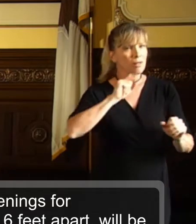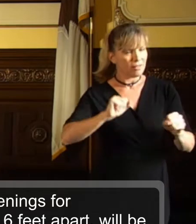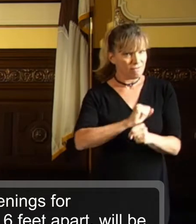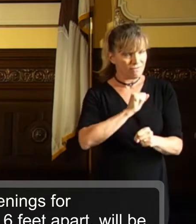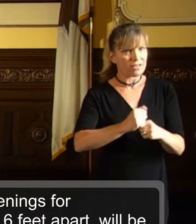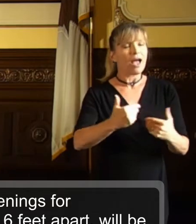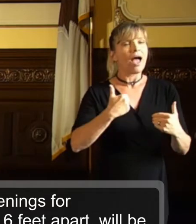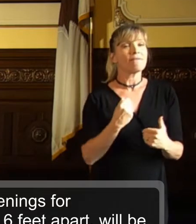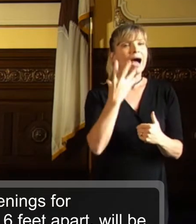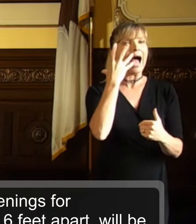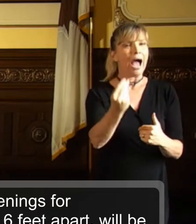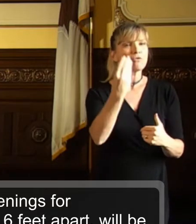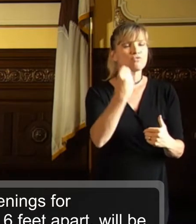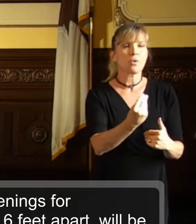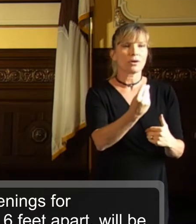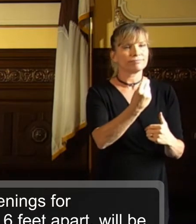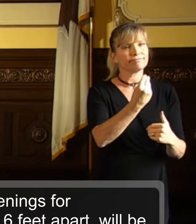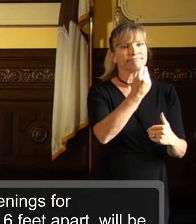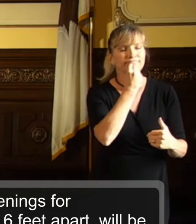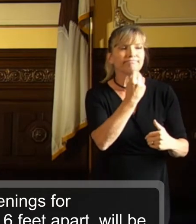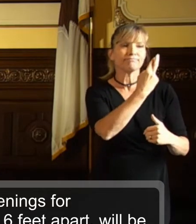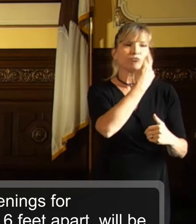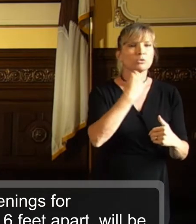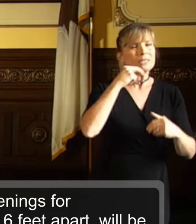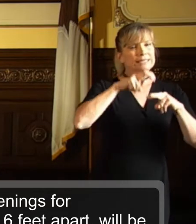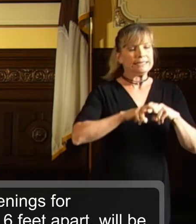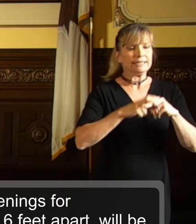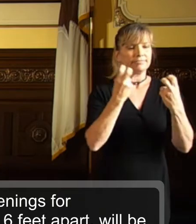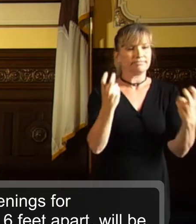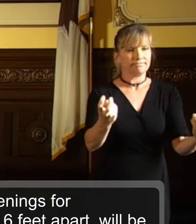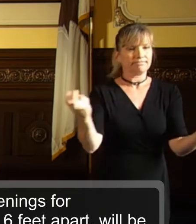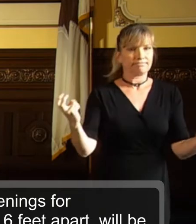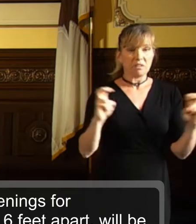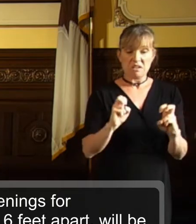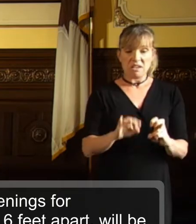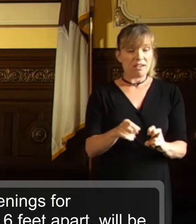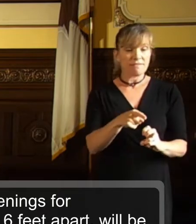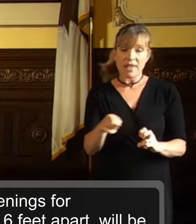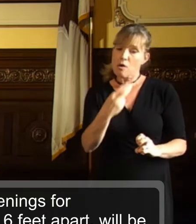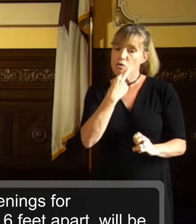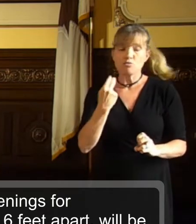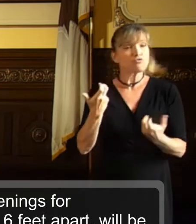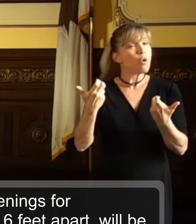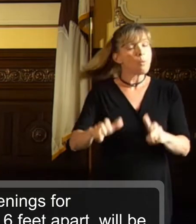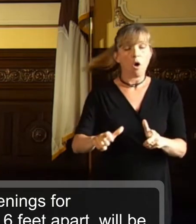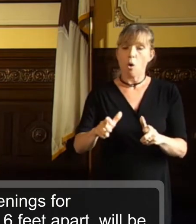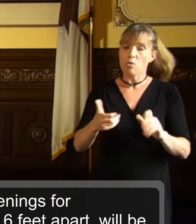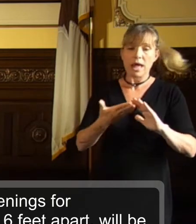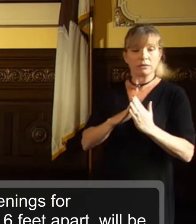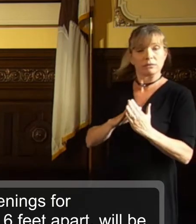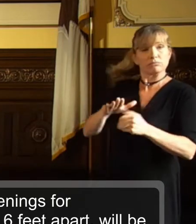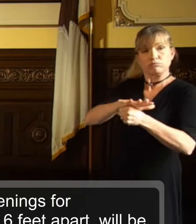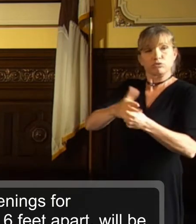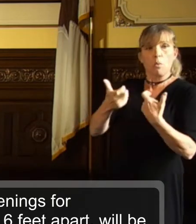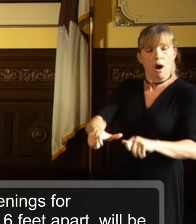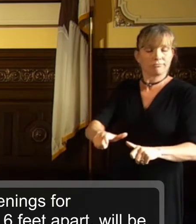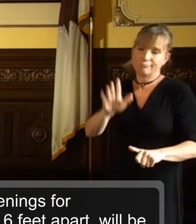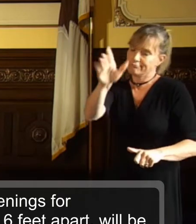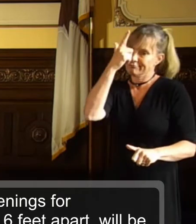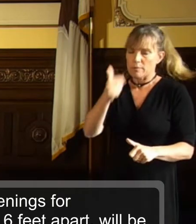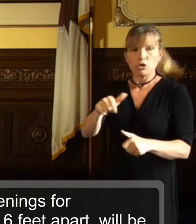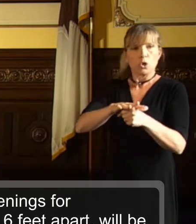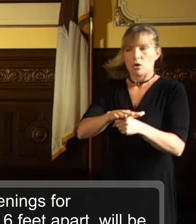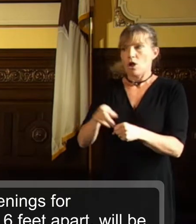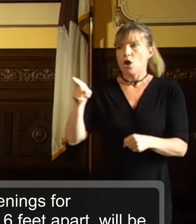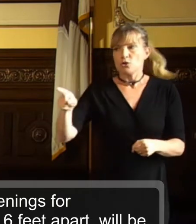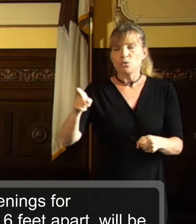having outdoor seating for restaurants, and those that choose not to, that's a completely local decision. And you did